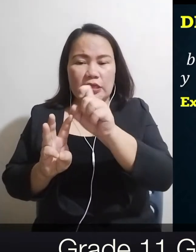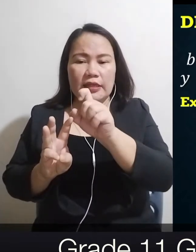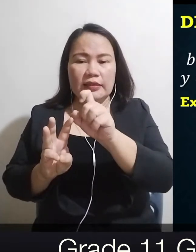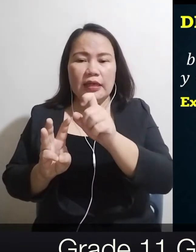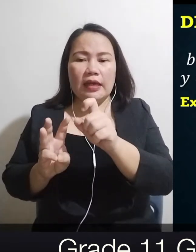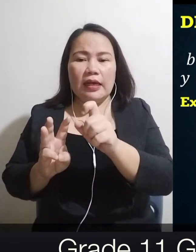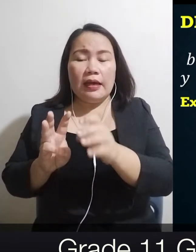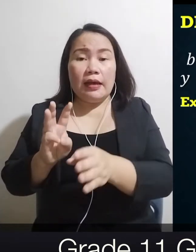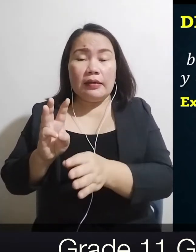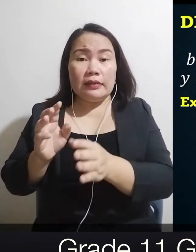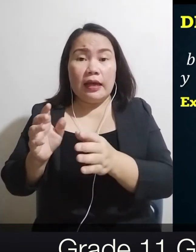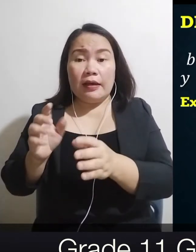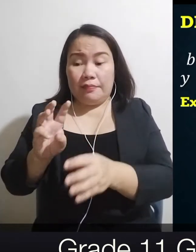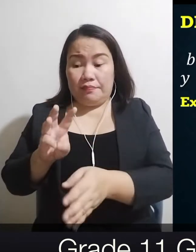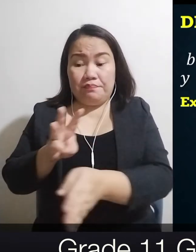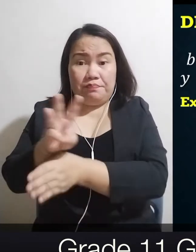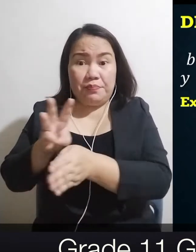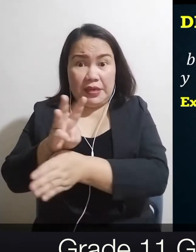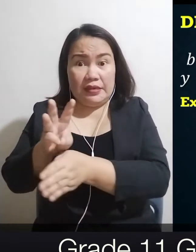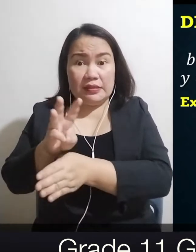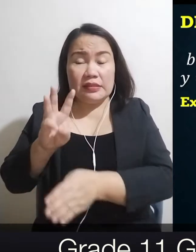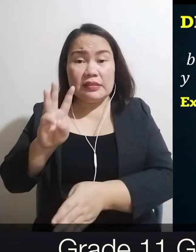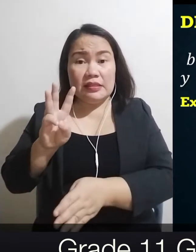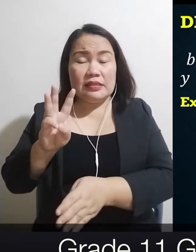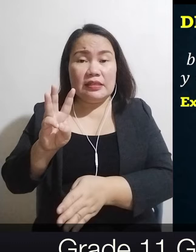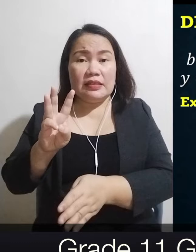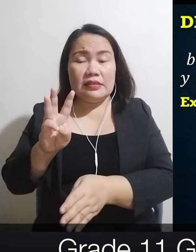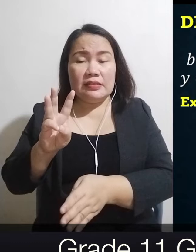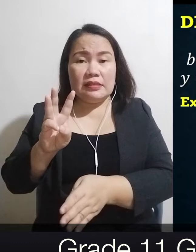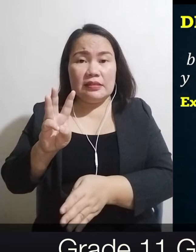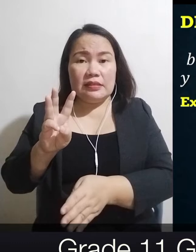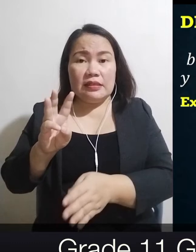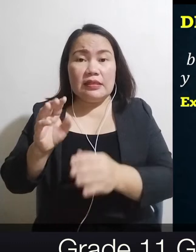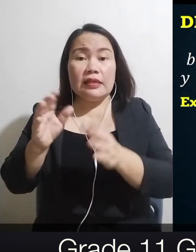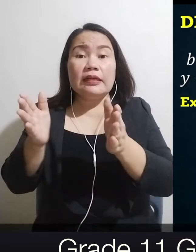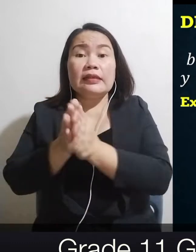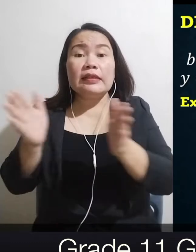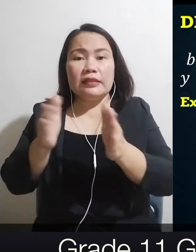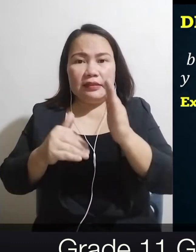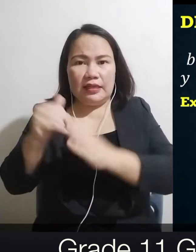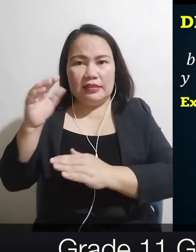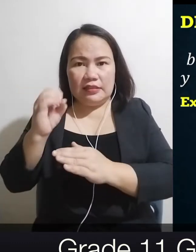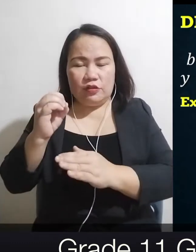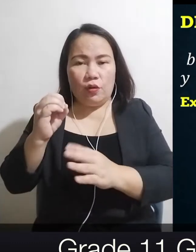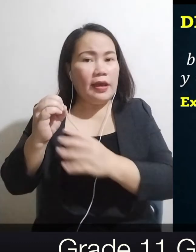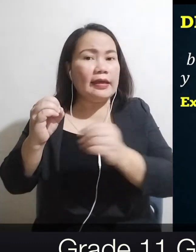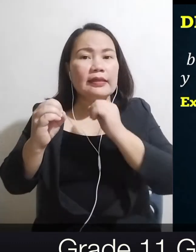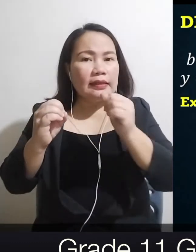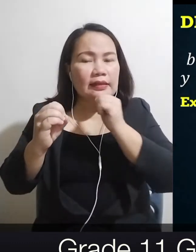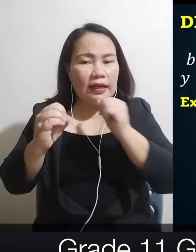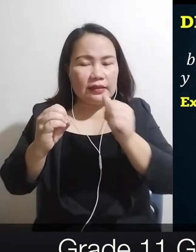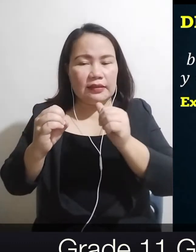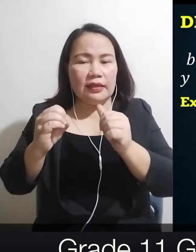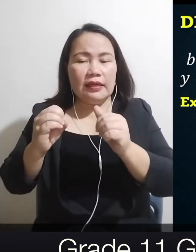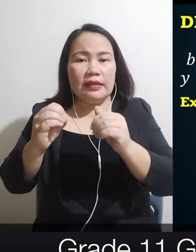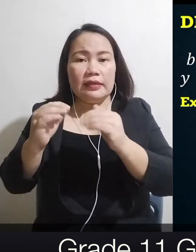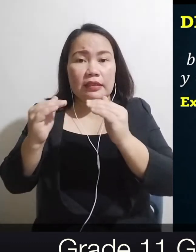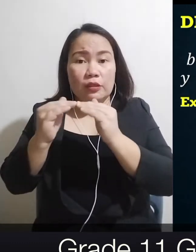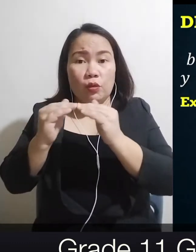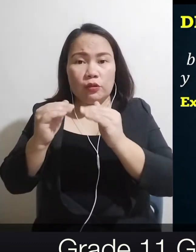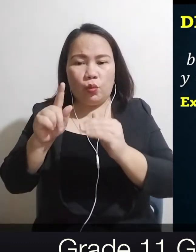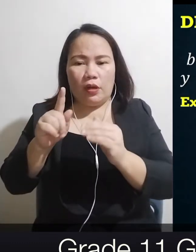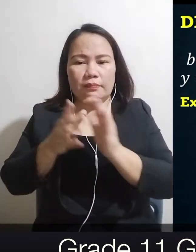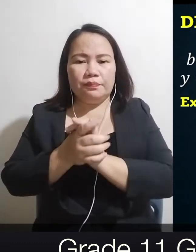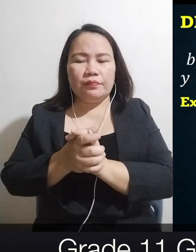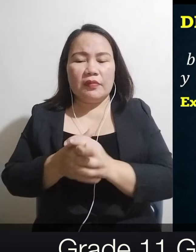ay greater than 0 and then hindi siya equal sa 1. And sa pangalawang function natin, the